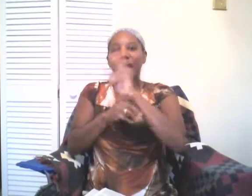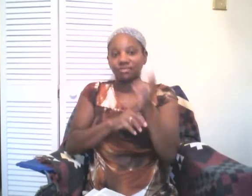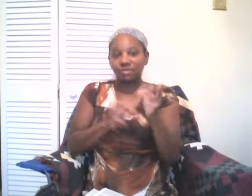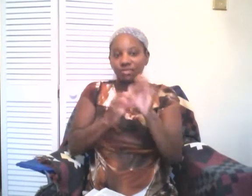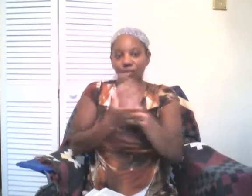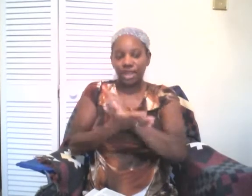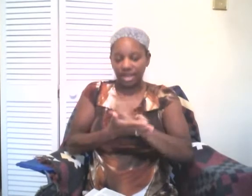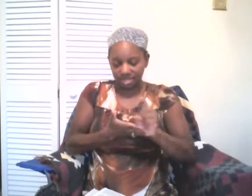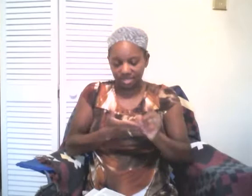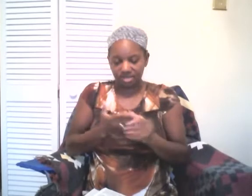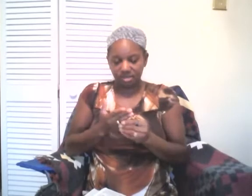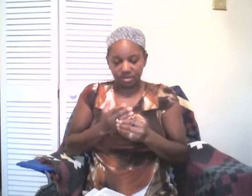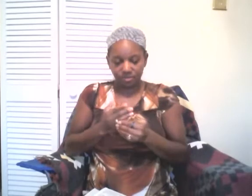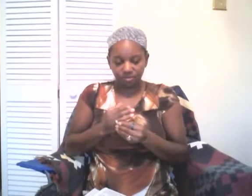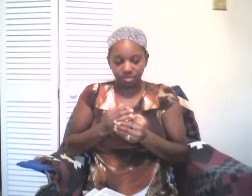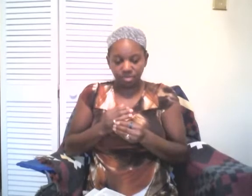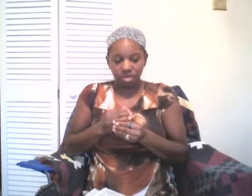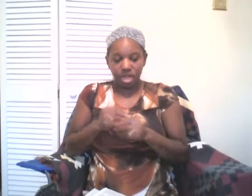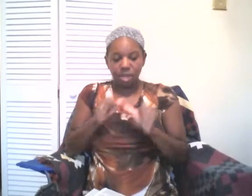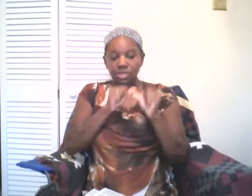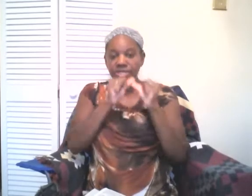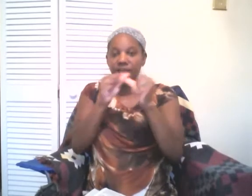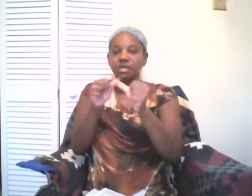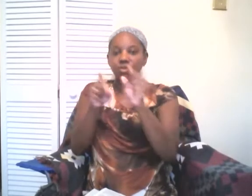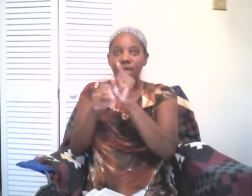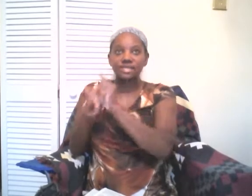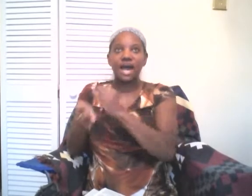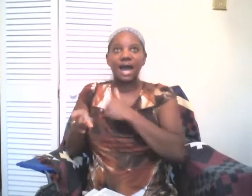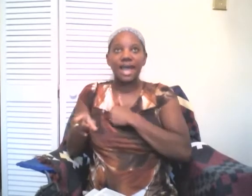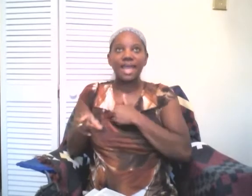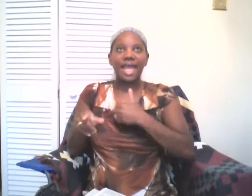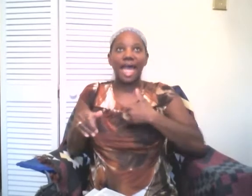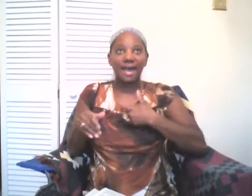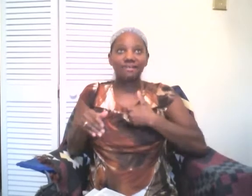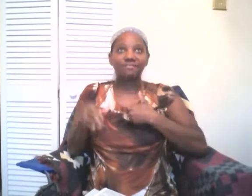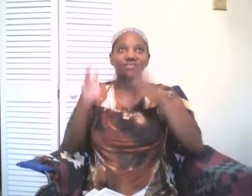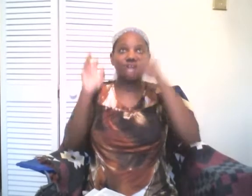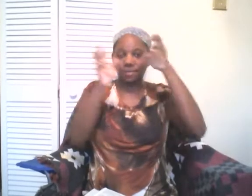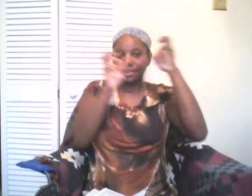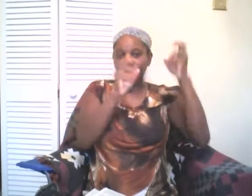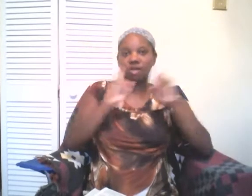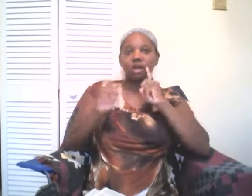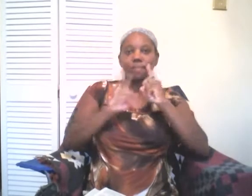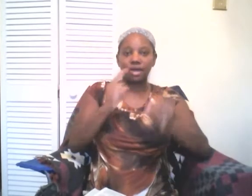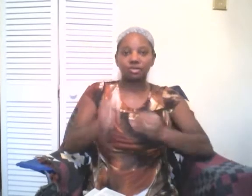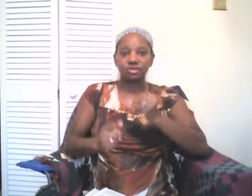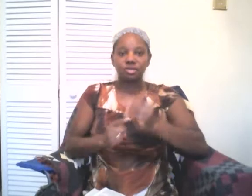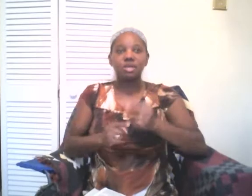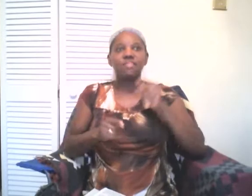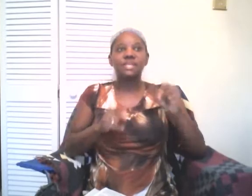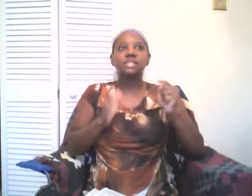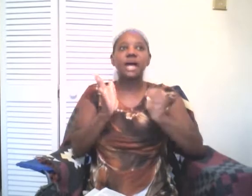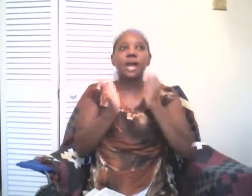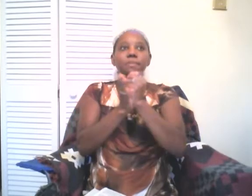revival of the week. I will continue as I have topics to talk about. This time it